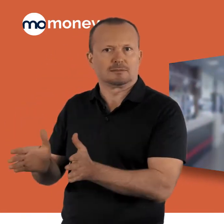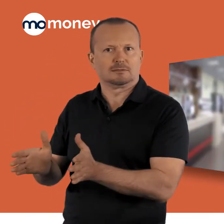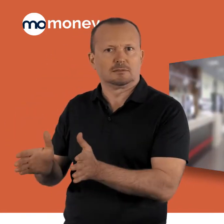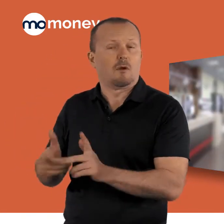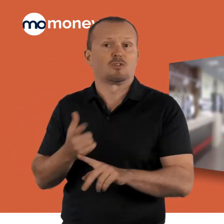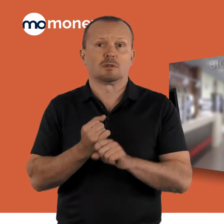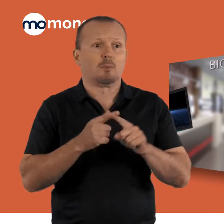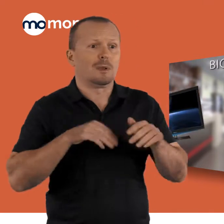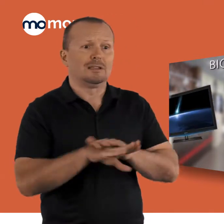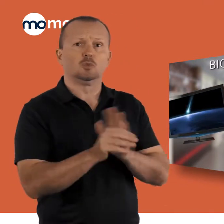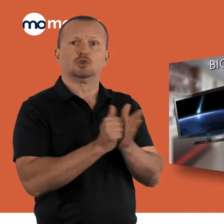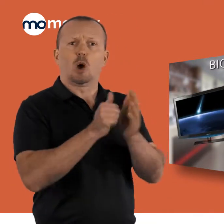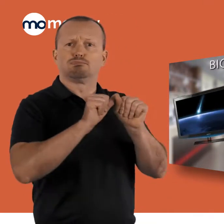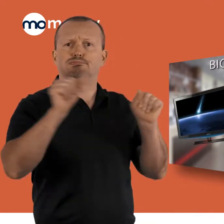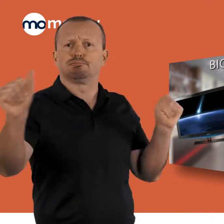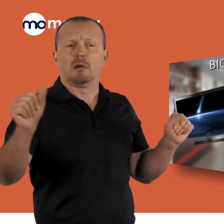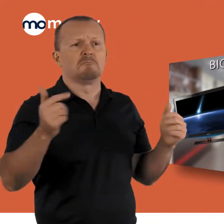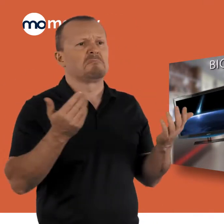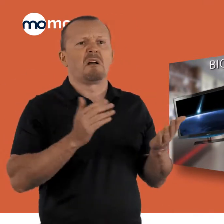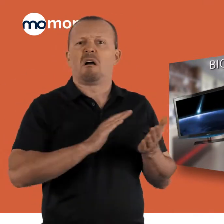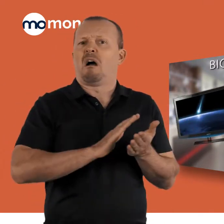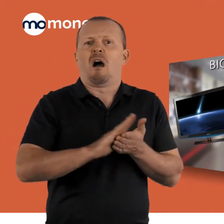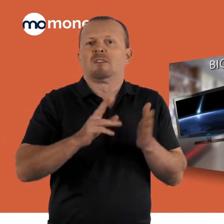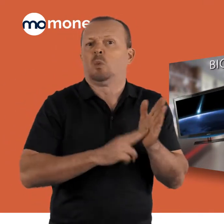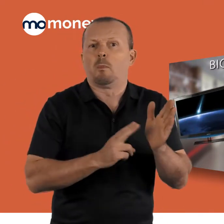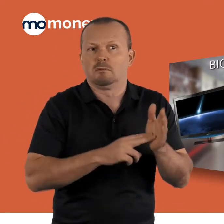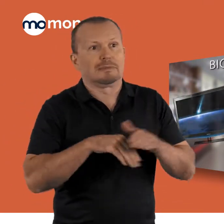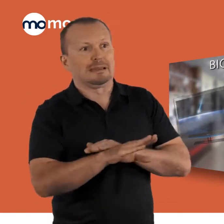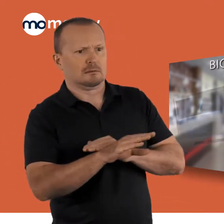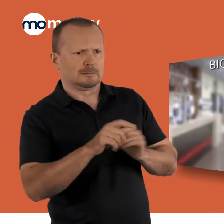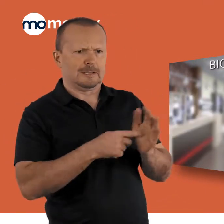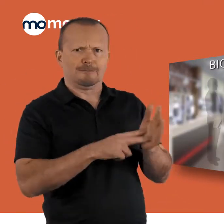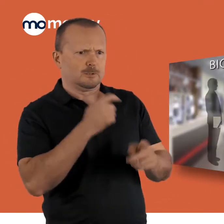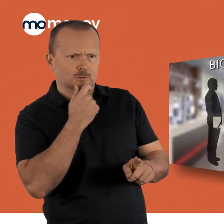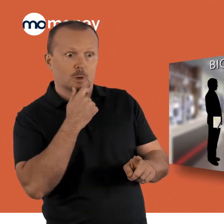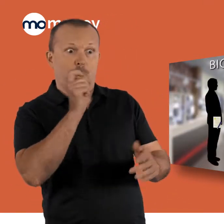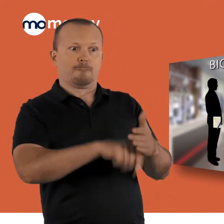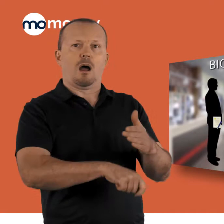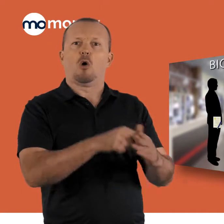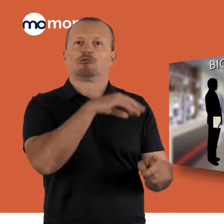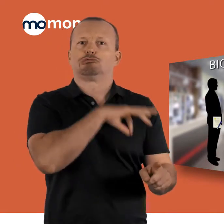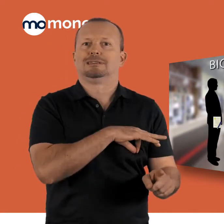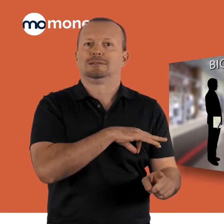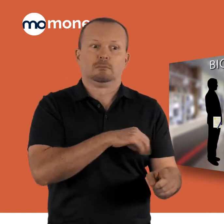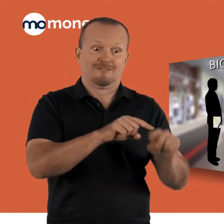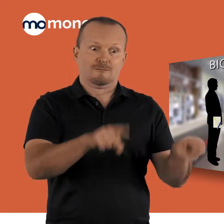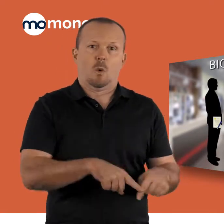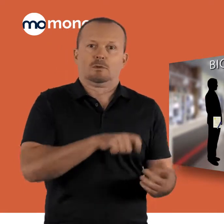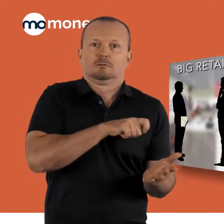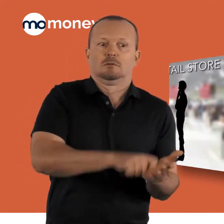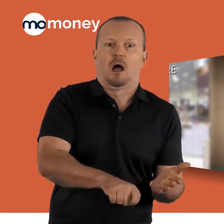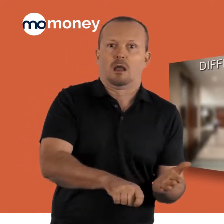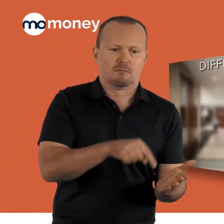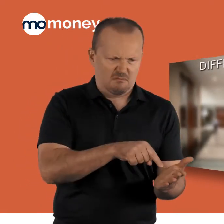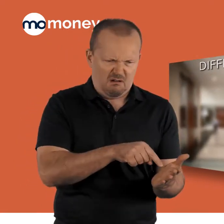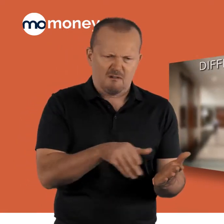So for instance, if you buy a TV from Harvey Norman or another big retail store on credit, the contract that you sign is probably from an entirely